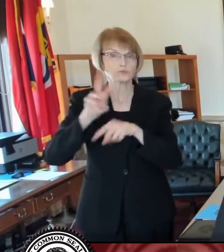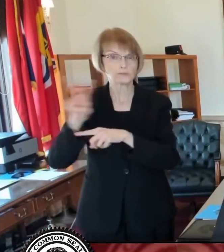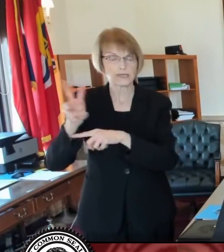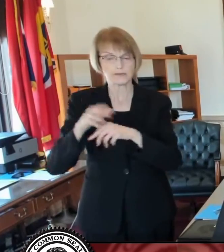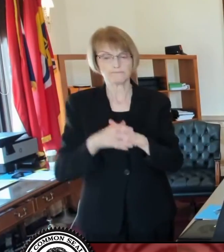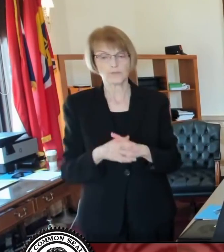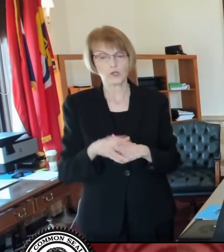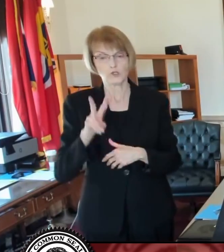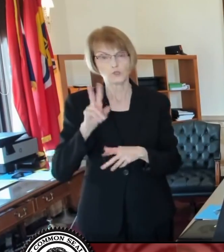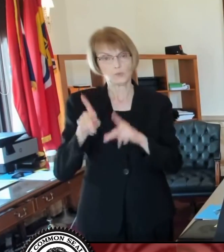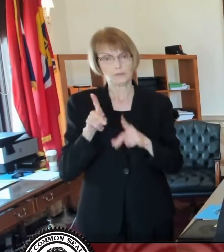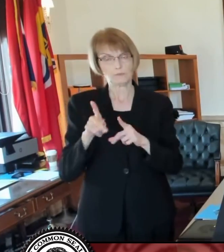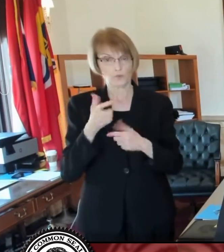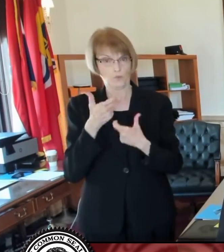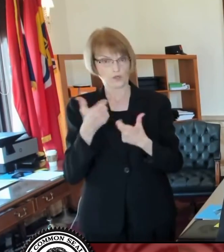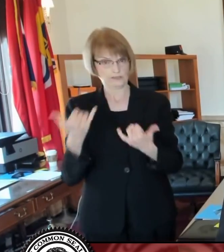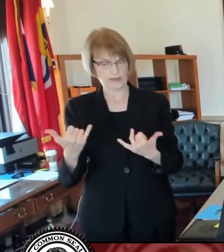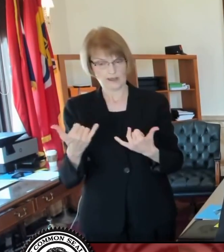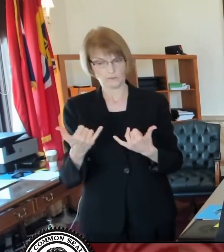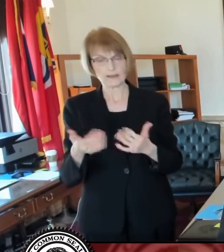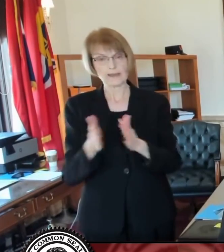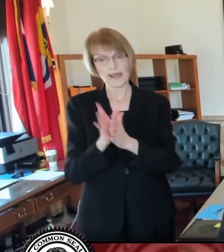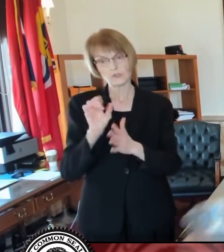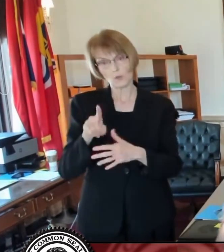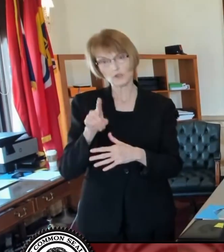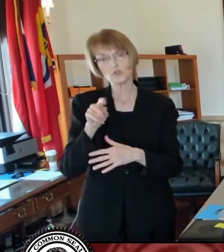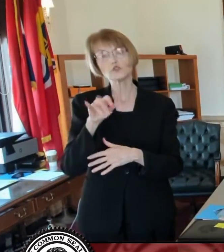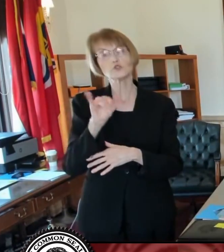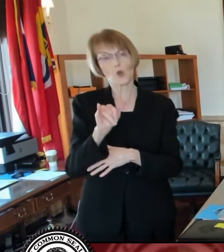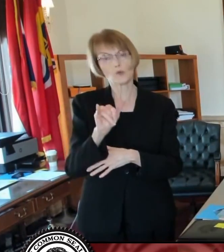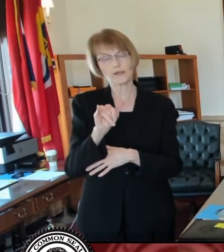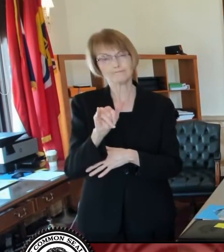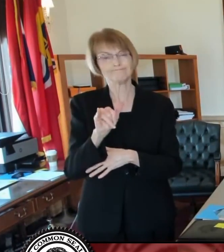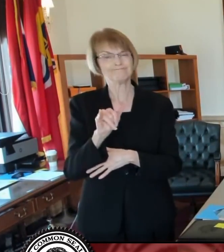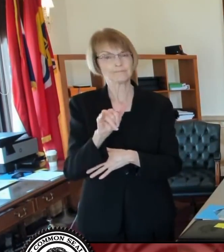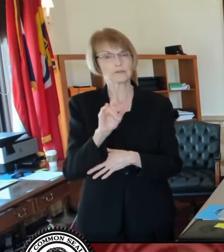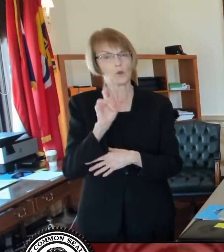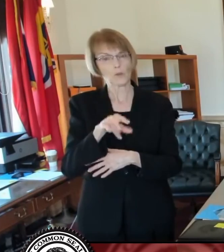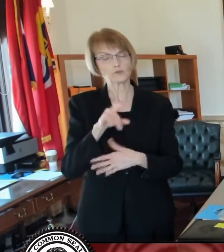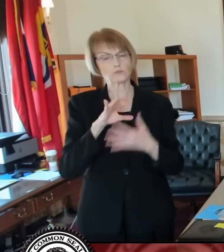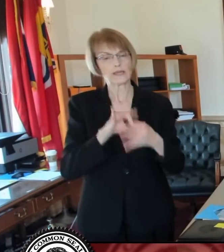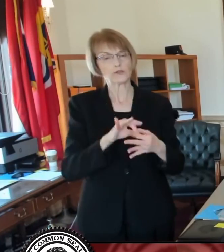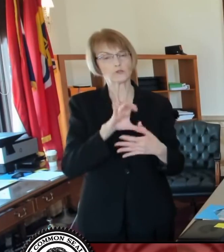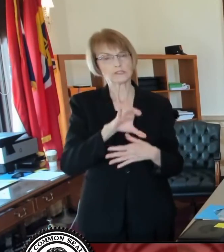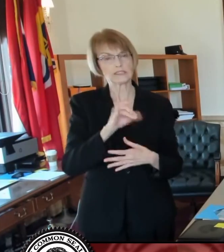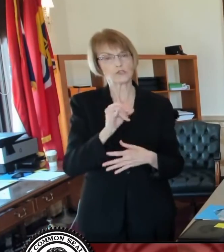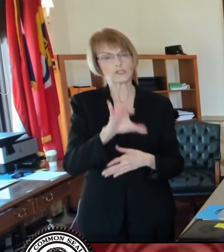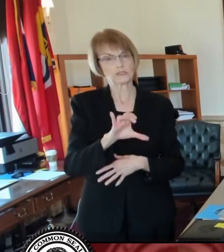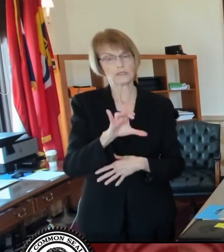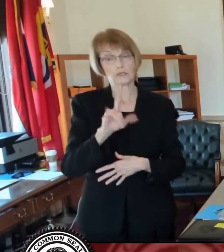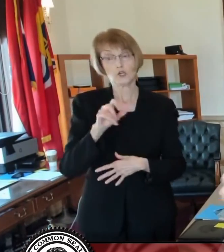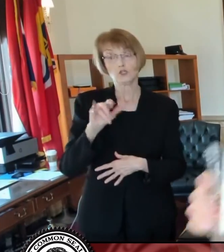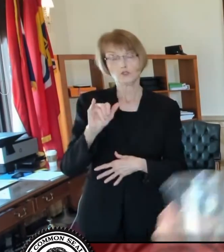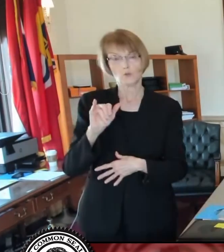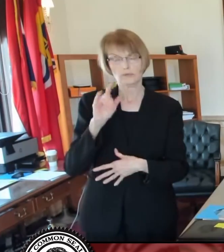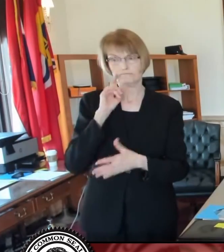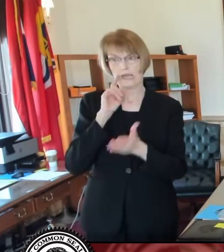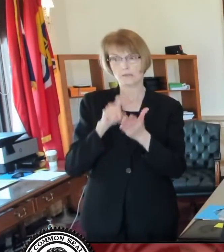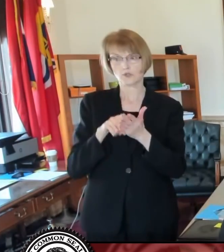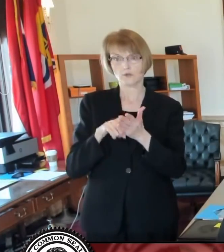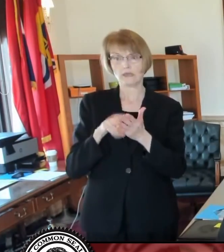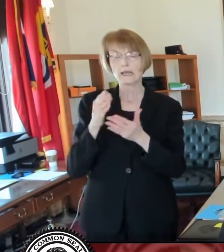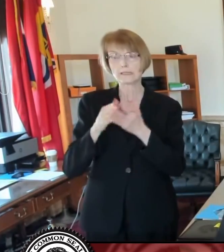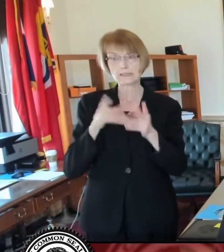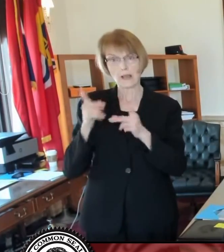two folks who are watching. Tony, this is on the CJC. Tony observes that some people have waited over a